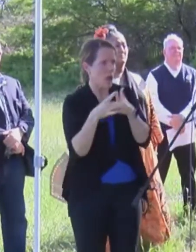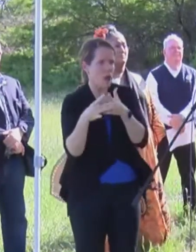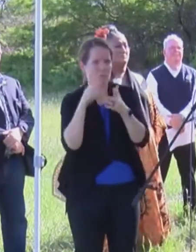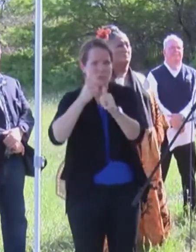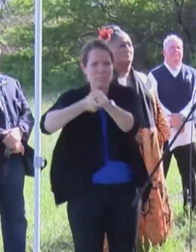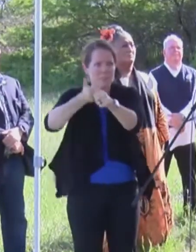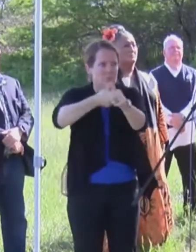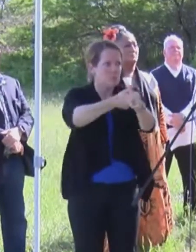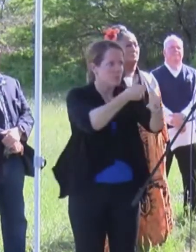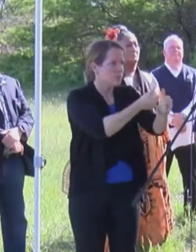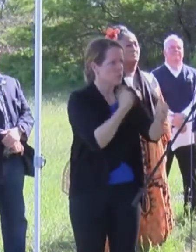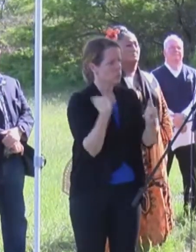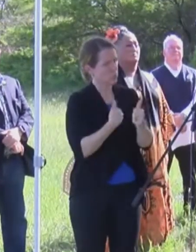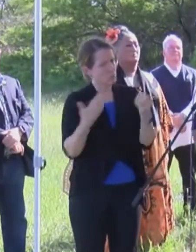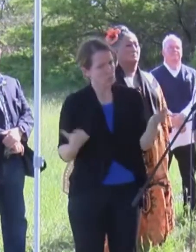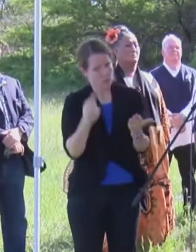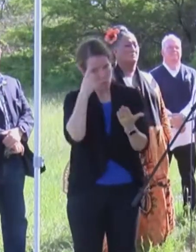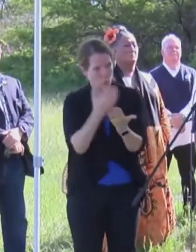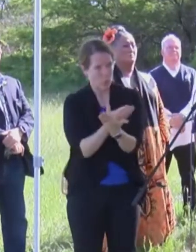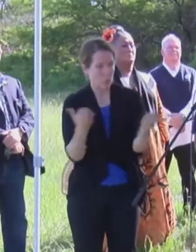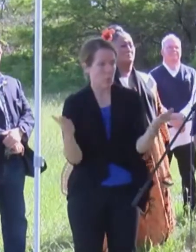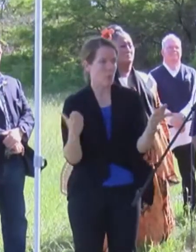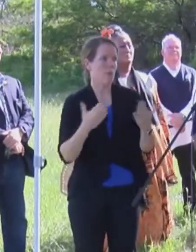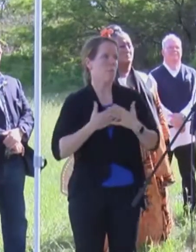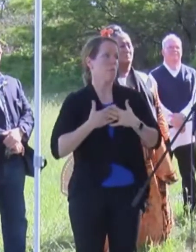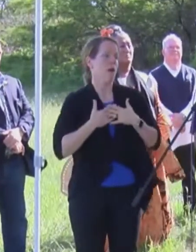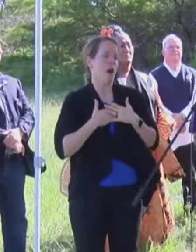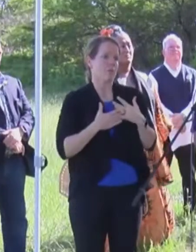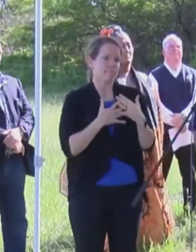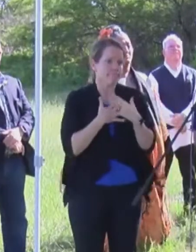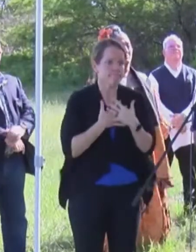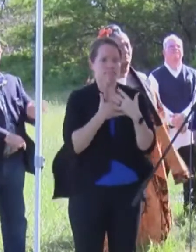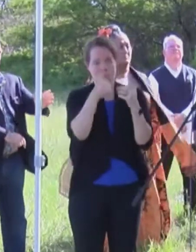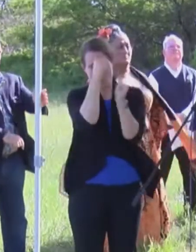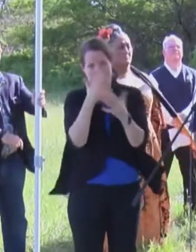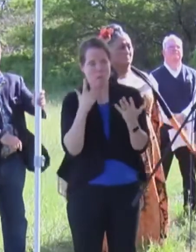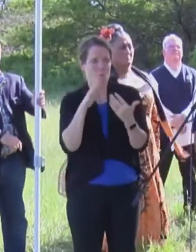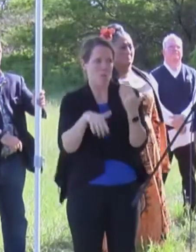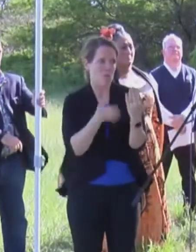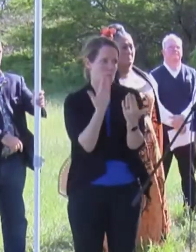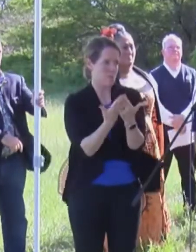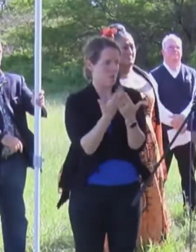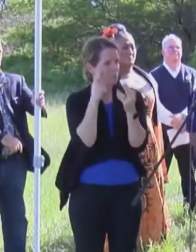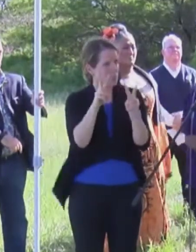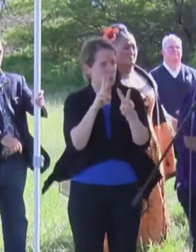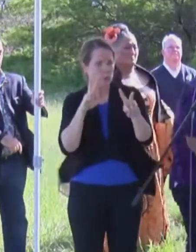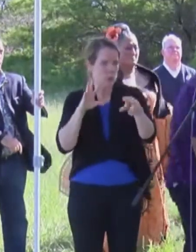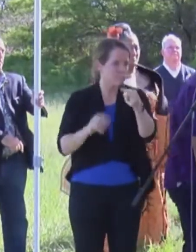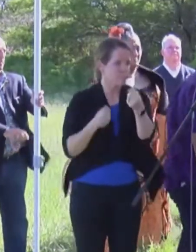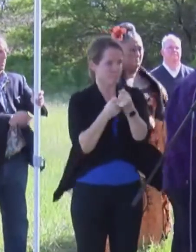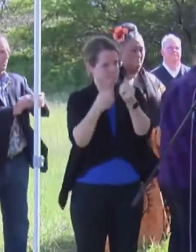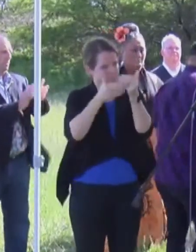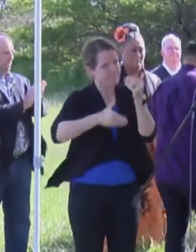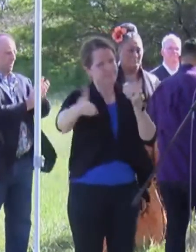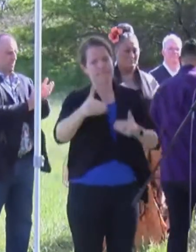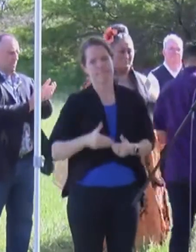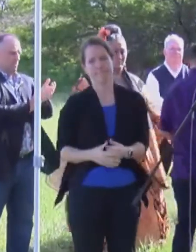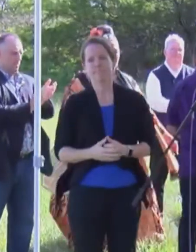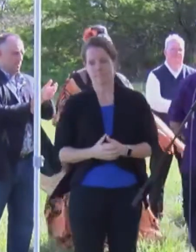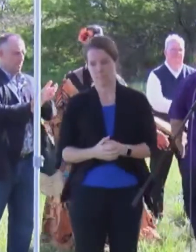coming together. We're here to help. And my aloha to all of you, and look forward to continuing that support.